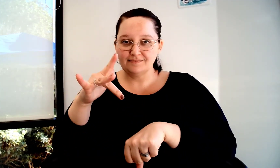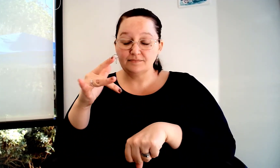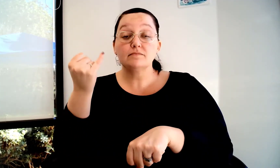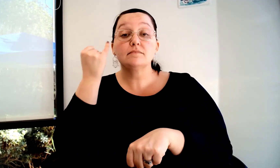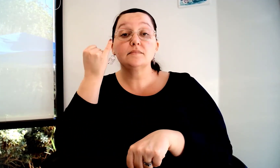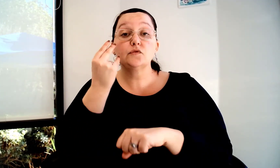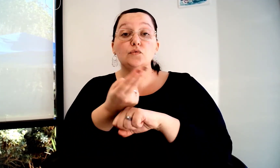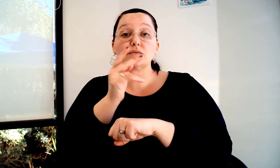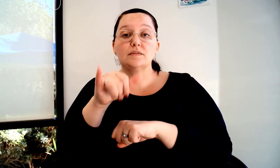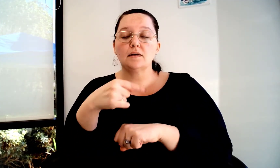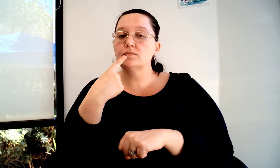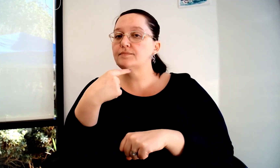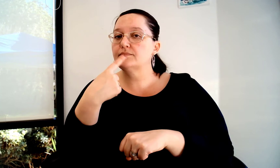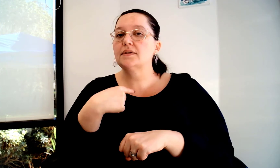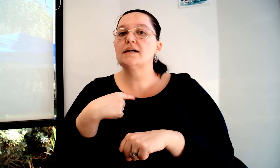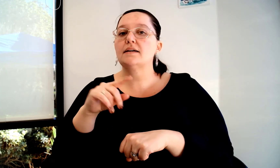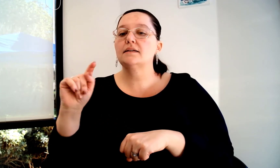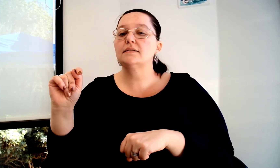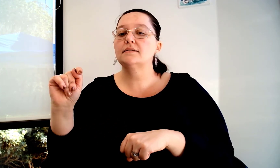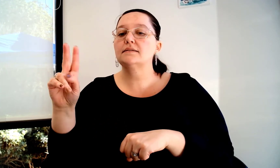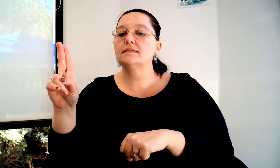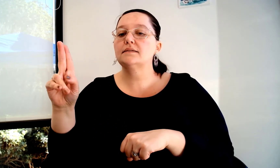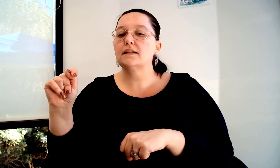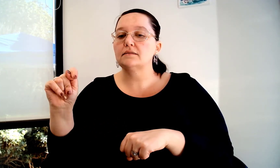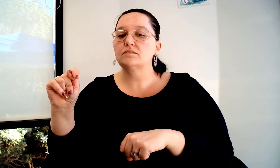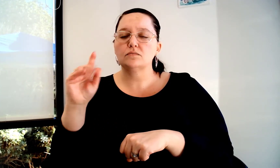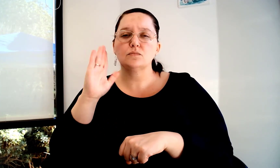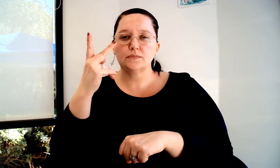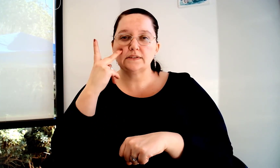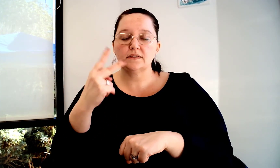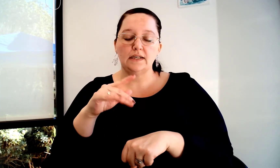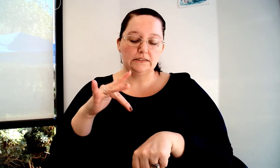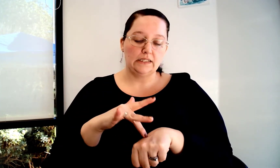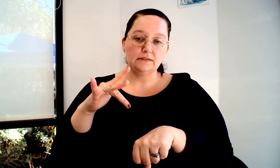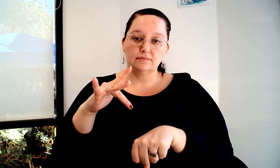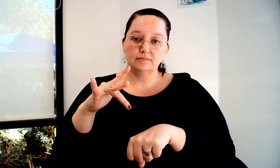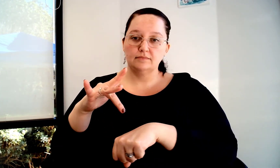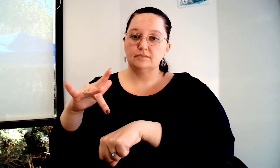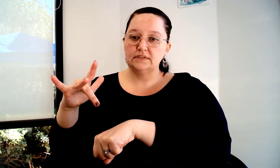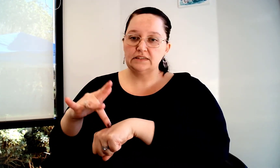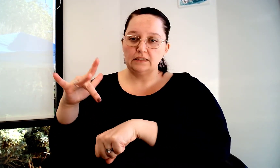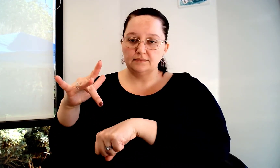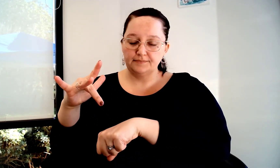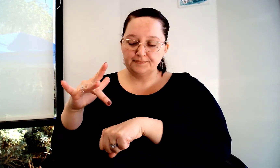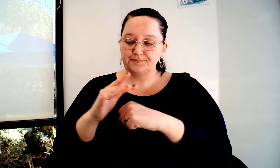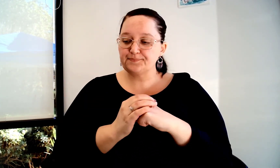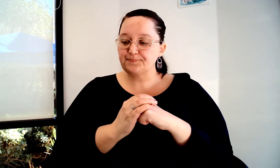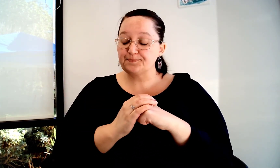That one's mine. Please don't touch. If you use this for physical touch, say tut,